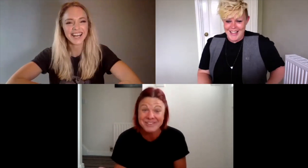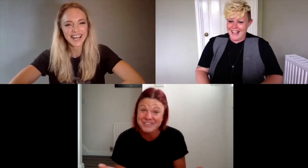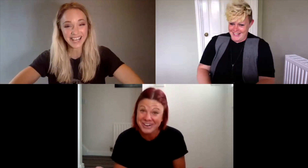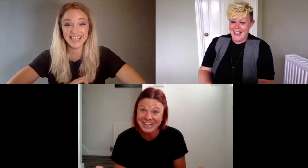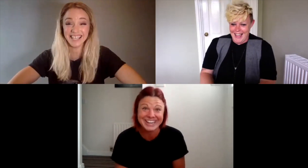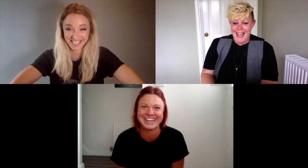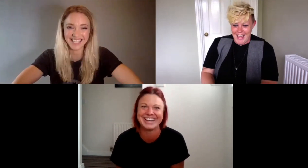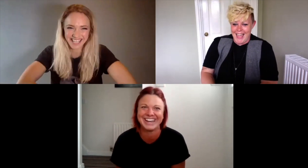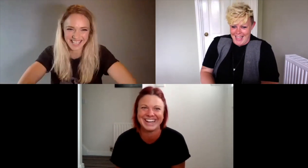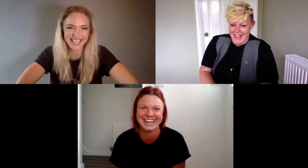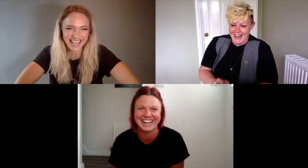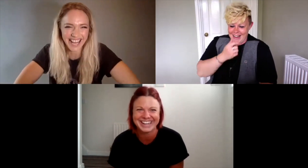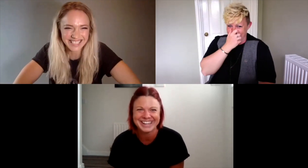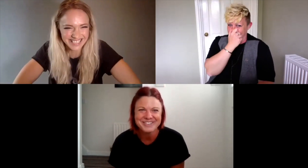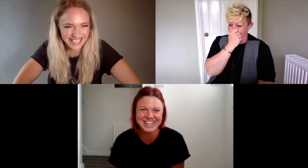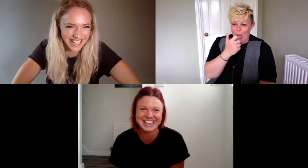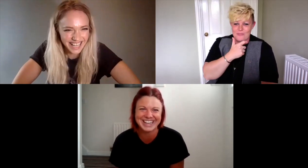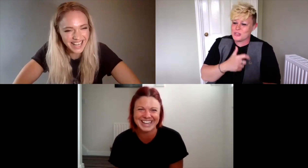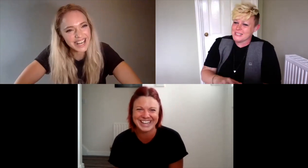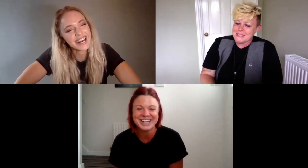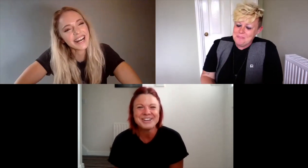Maybe you're right.